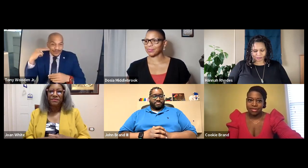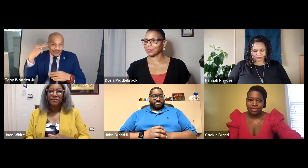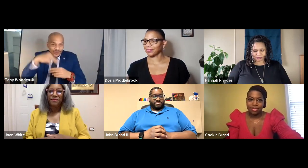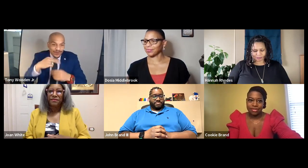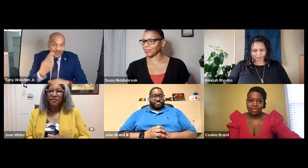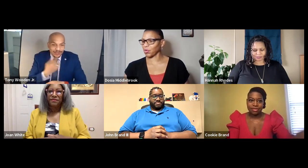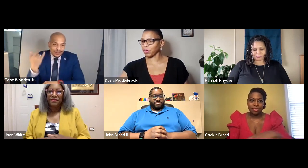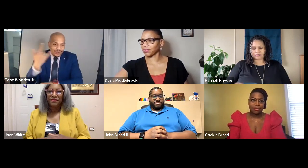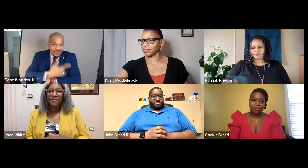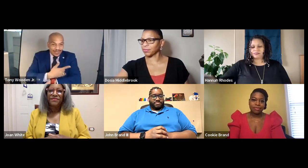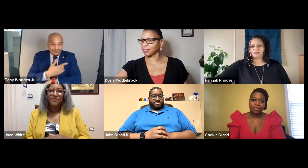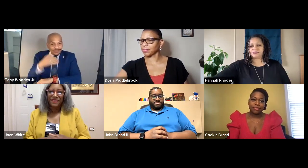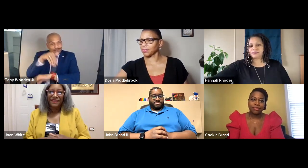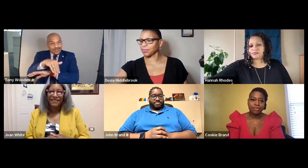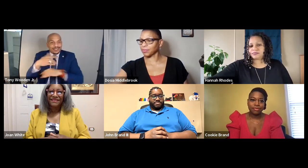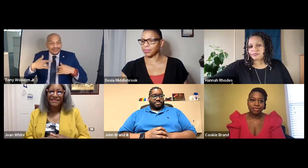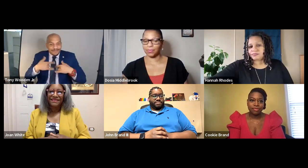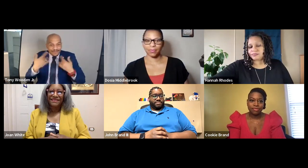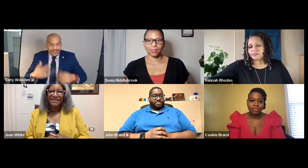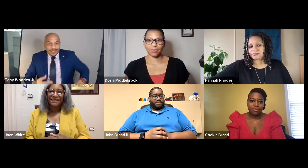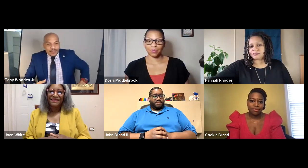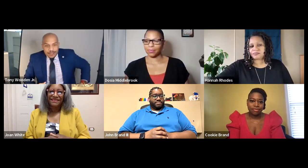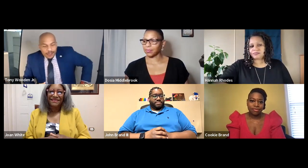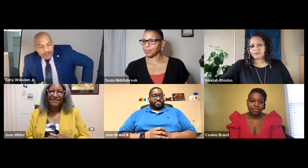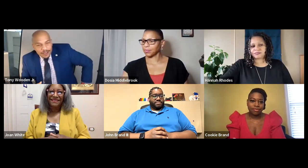Hello, everyone. Thank you for joining our event this evening.